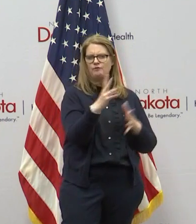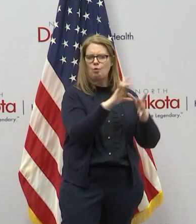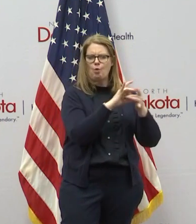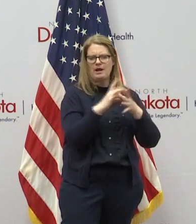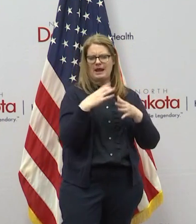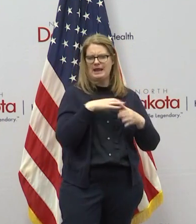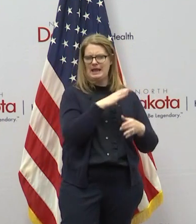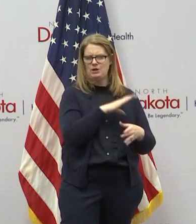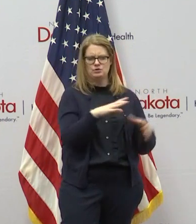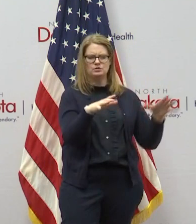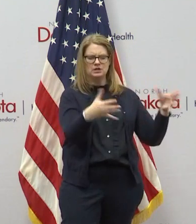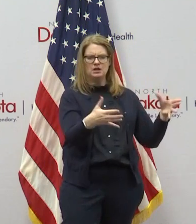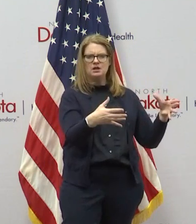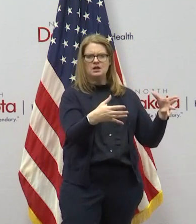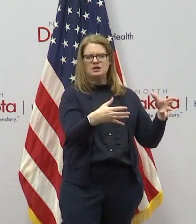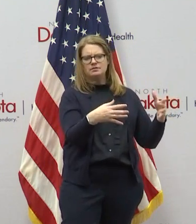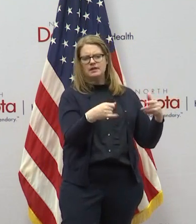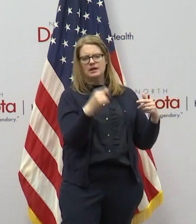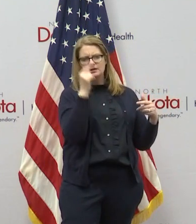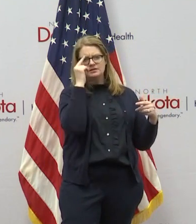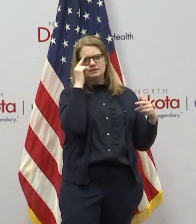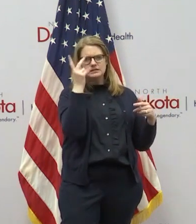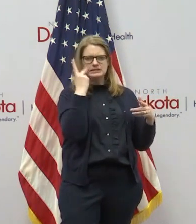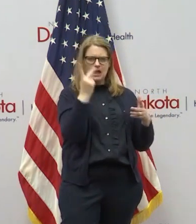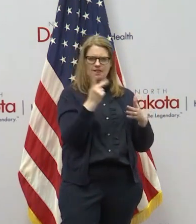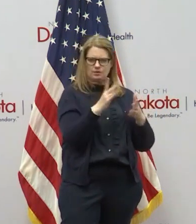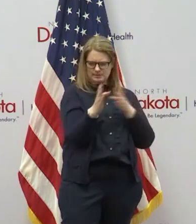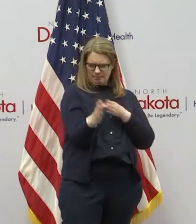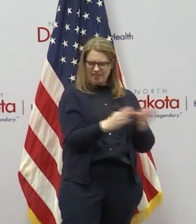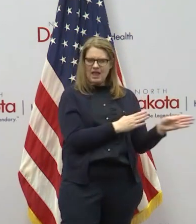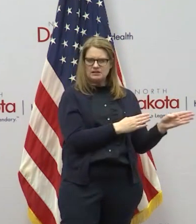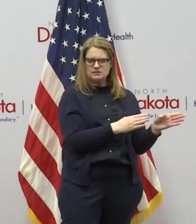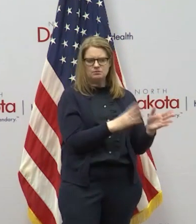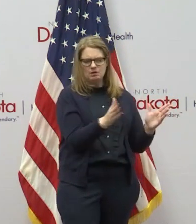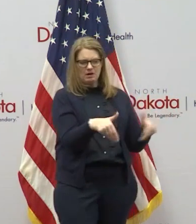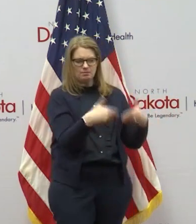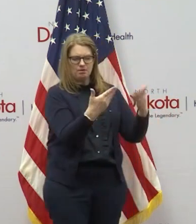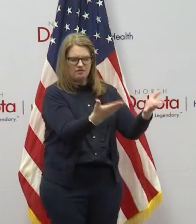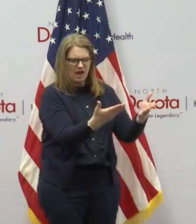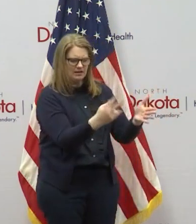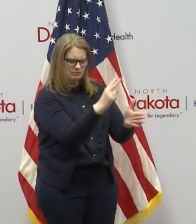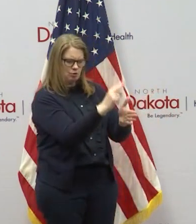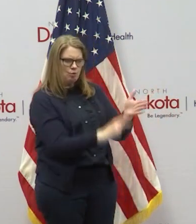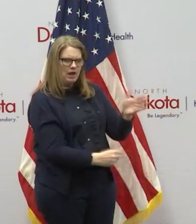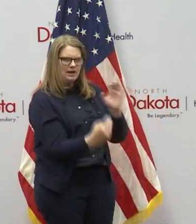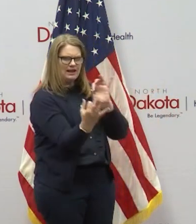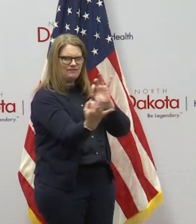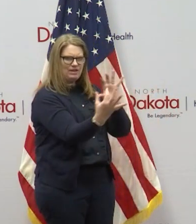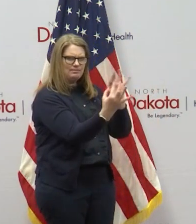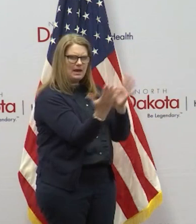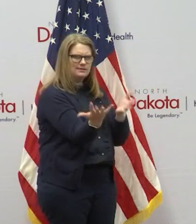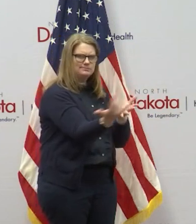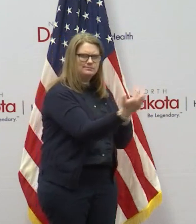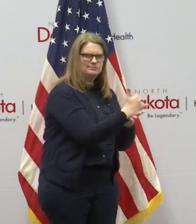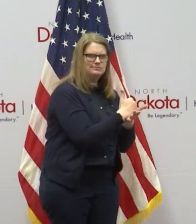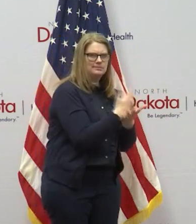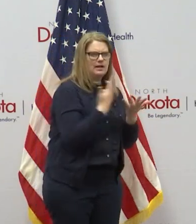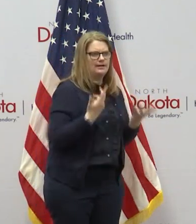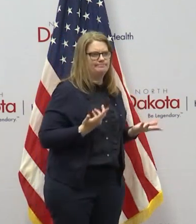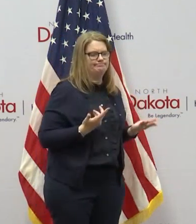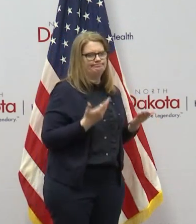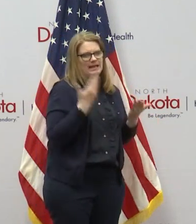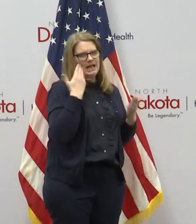that were involved in different school districts, saw those early drafts. We wanted to get input from them. I don't know how widely some of that may be shared, or if that was